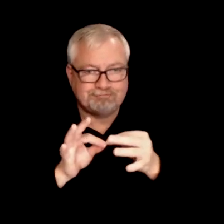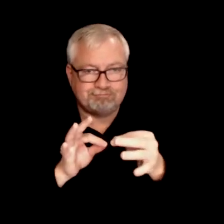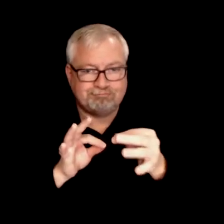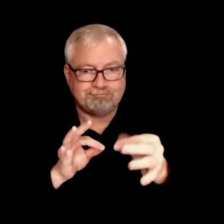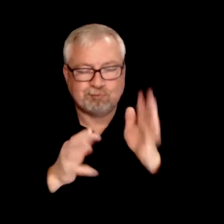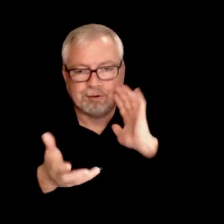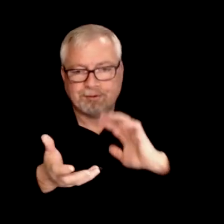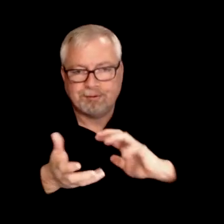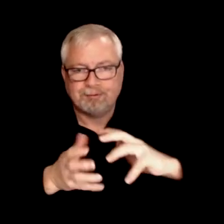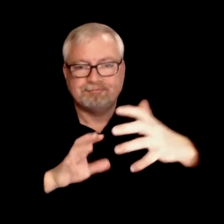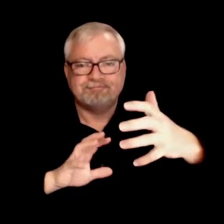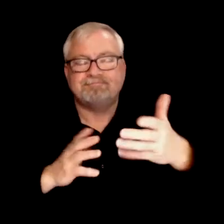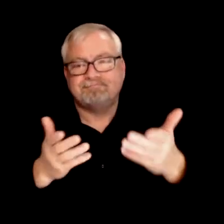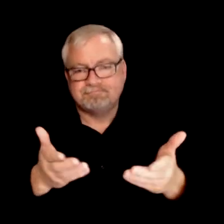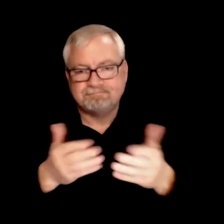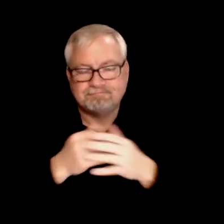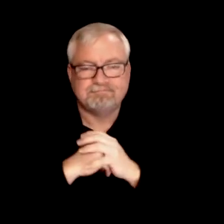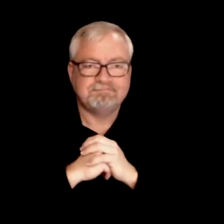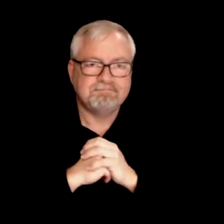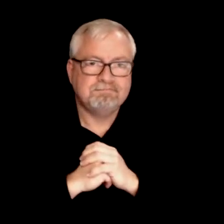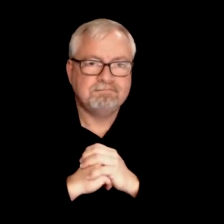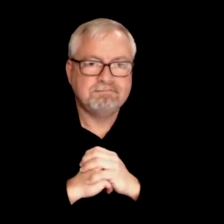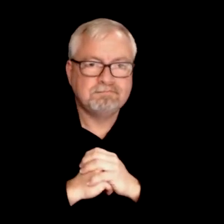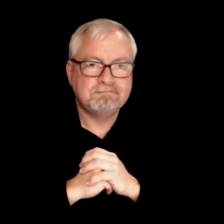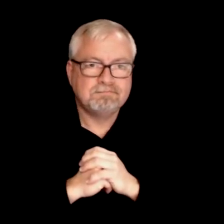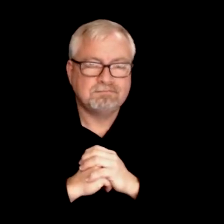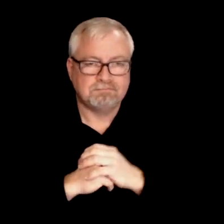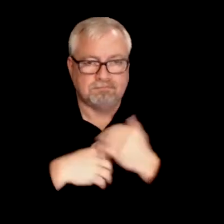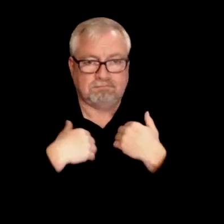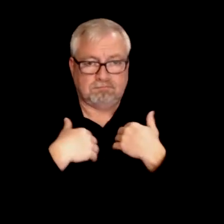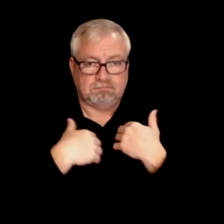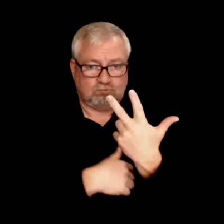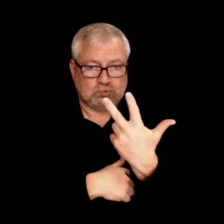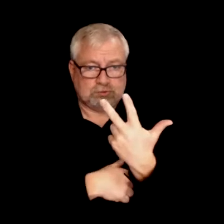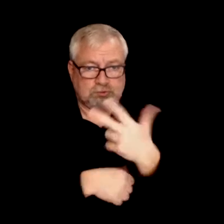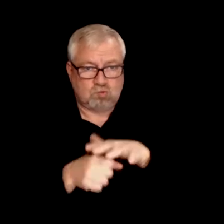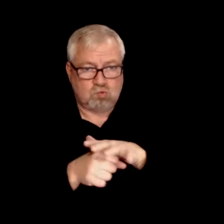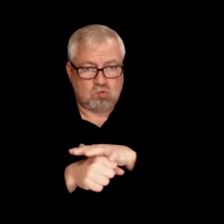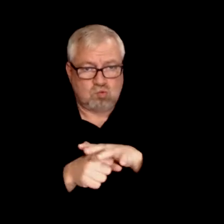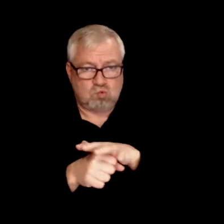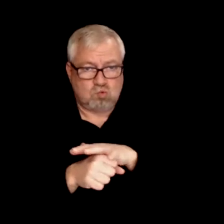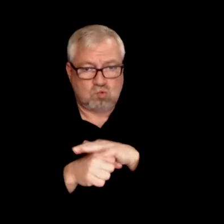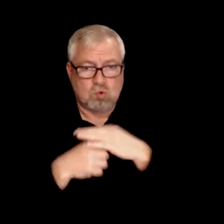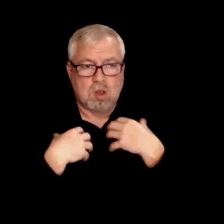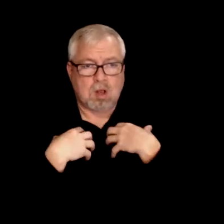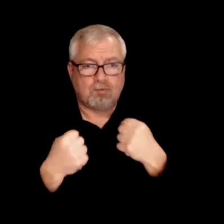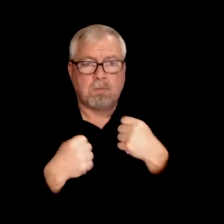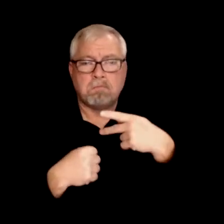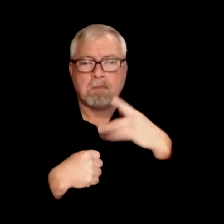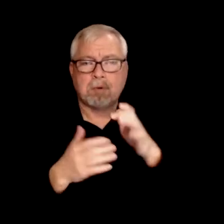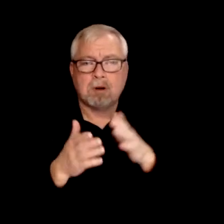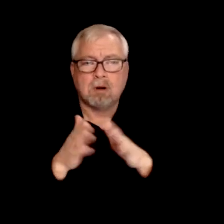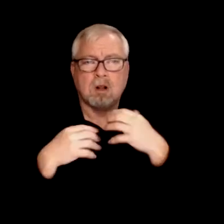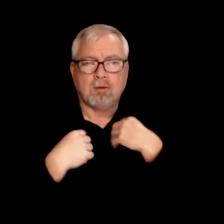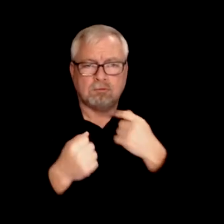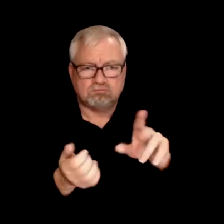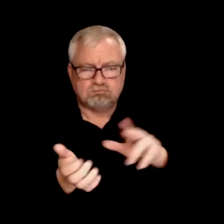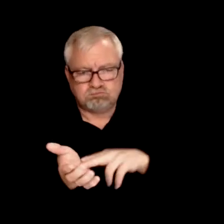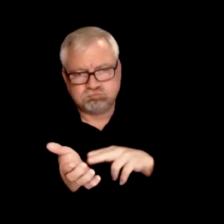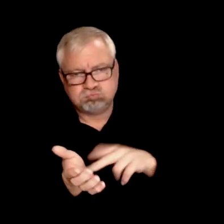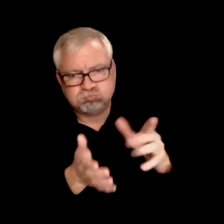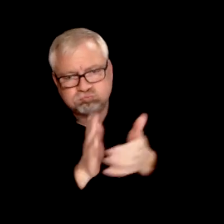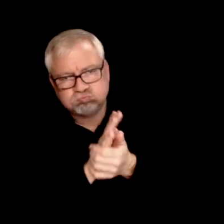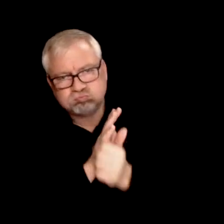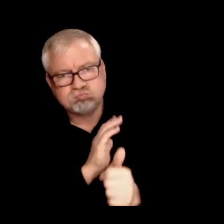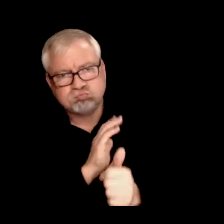But there are 4 providers, 3 local public health agencies, and 1 skilled nursing facility. So we're